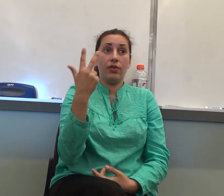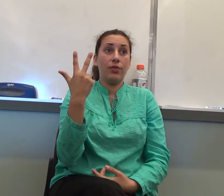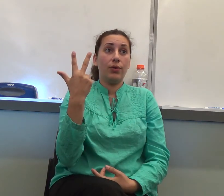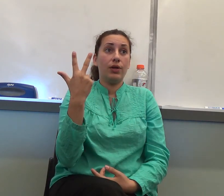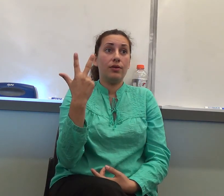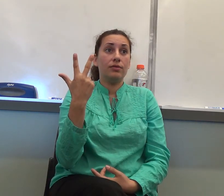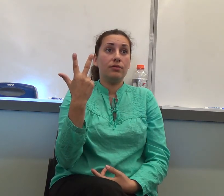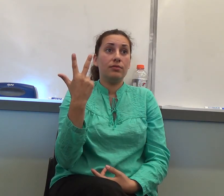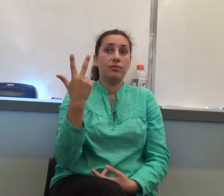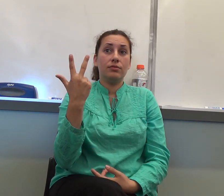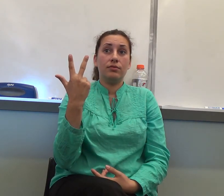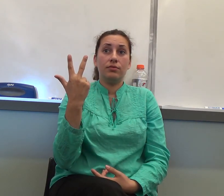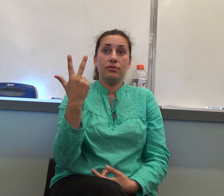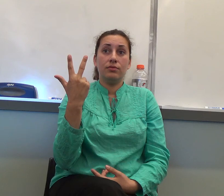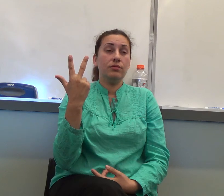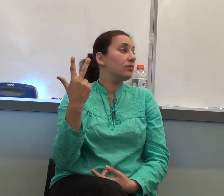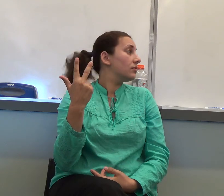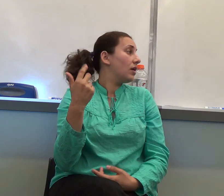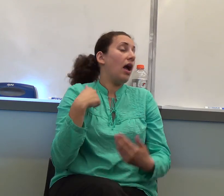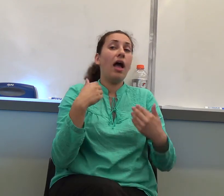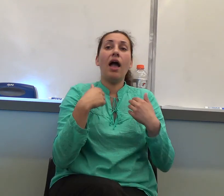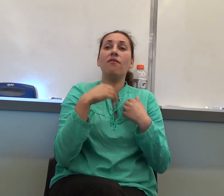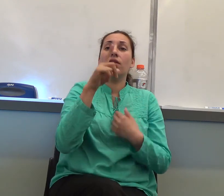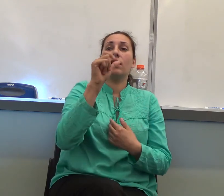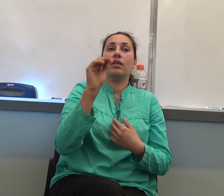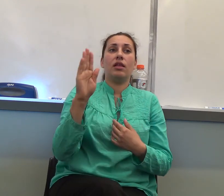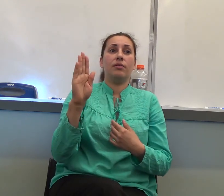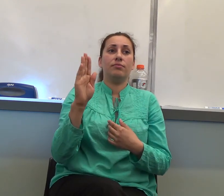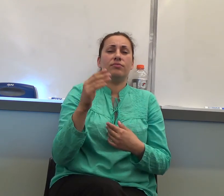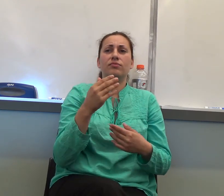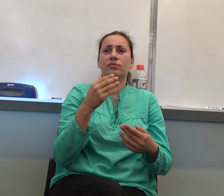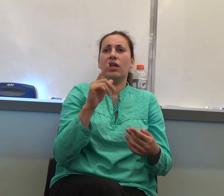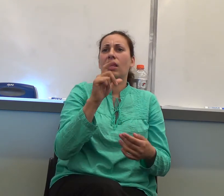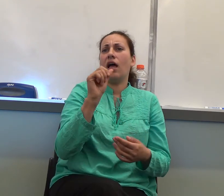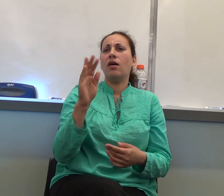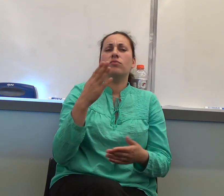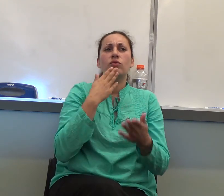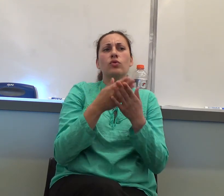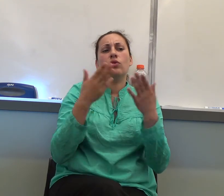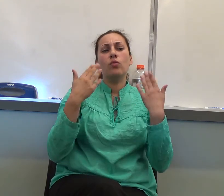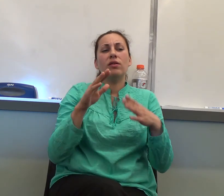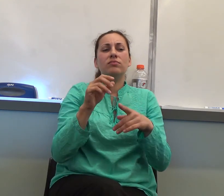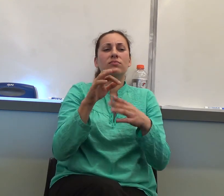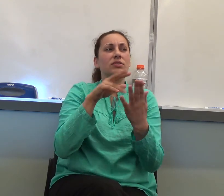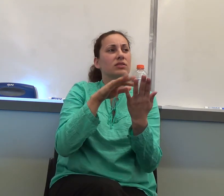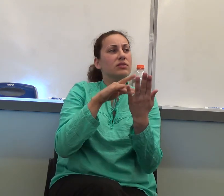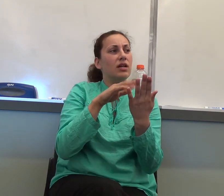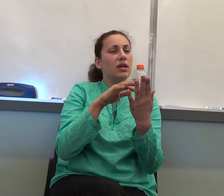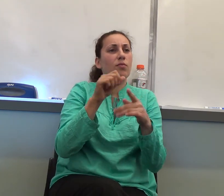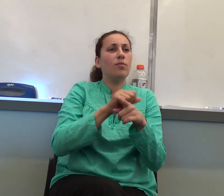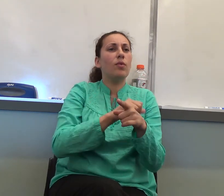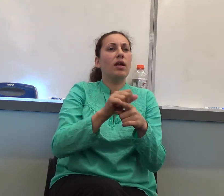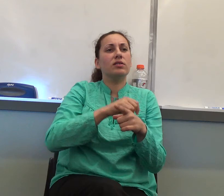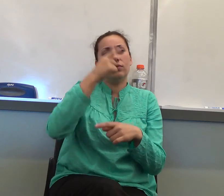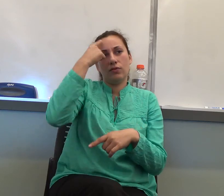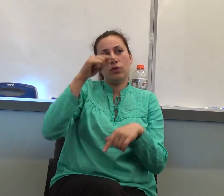And labs here. Labs are good ways to review for a test. Savannah? Is there a time when you only count the